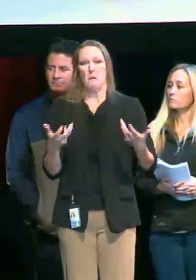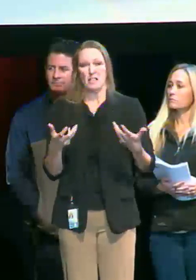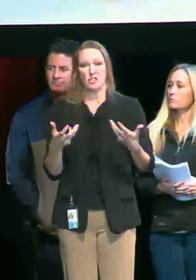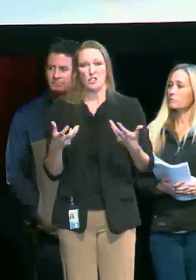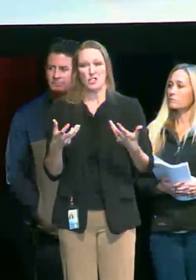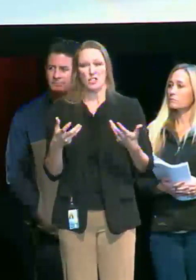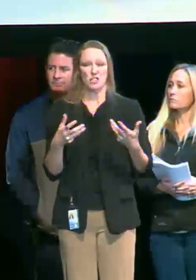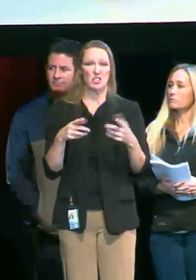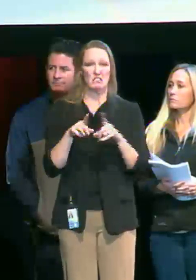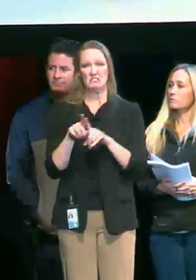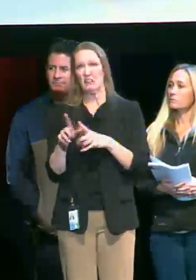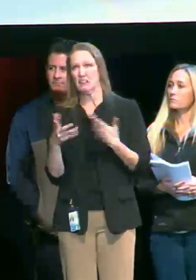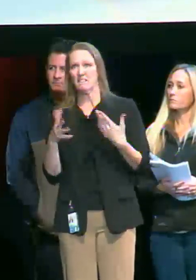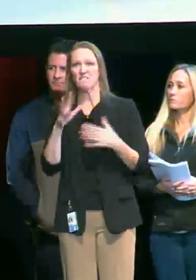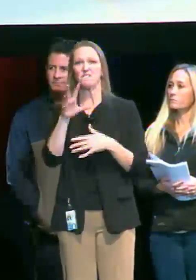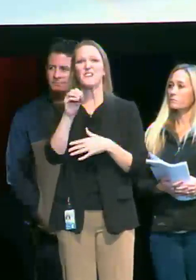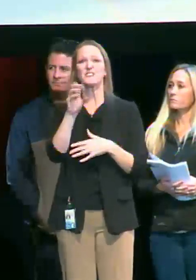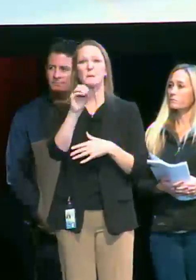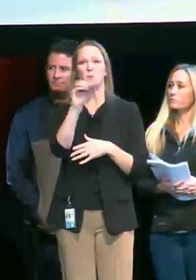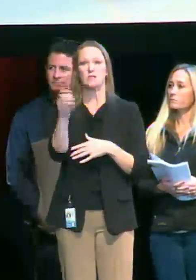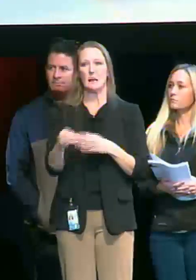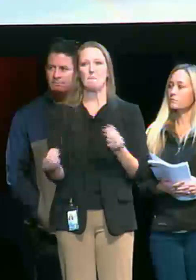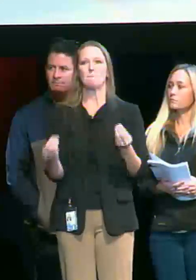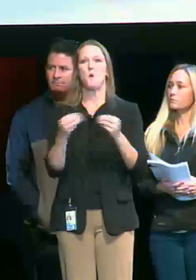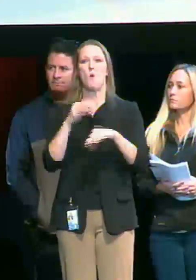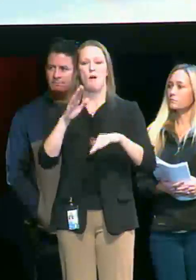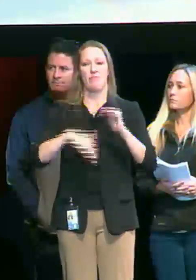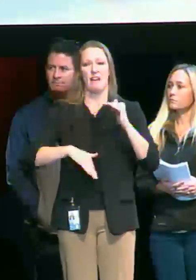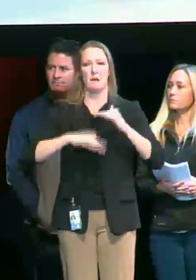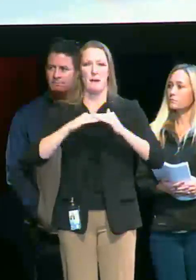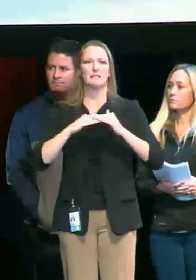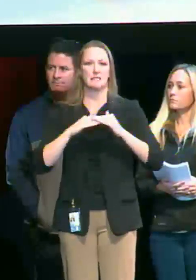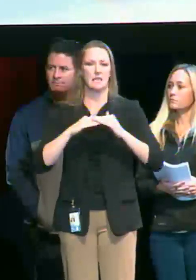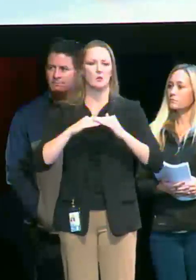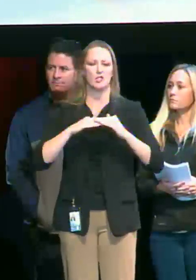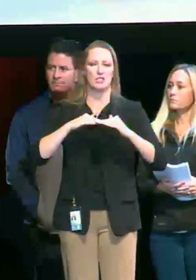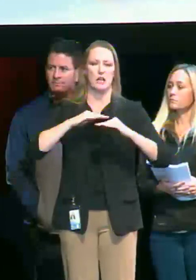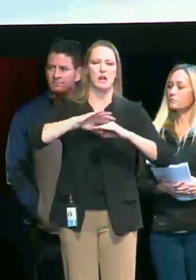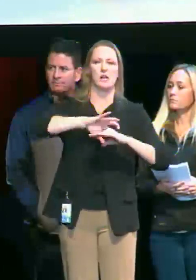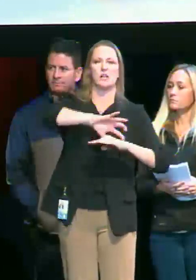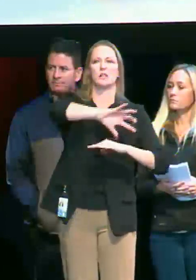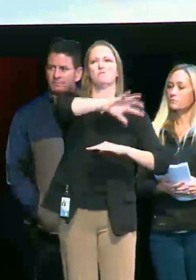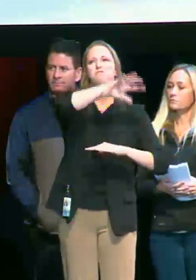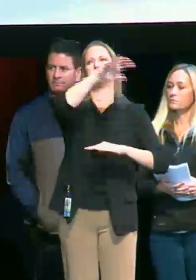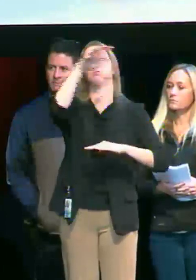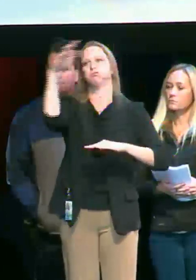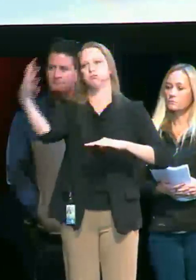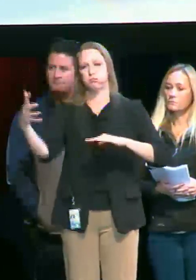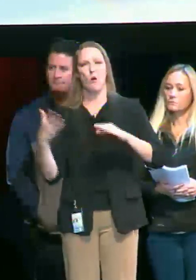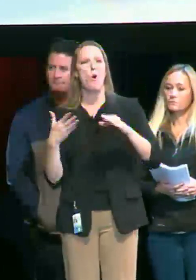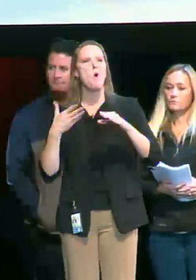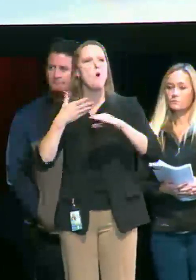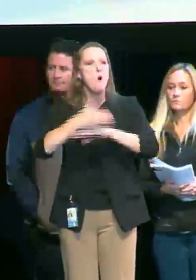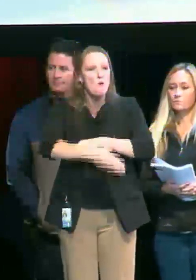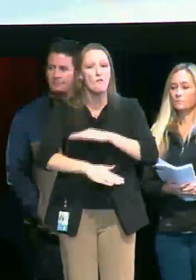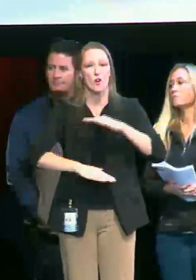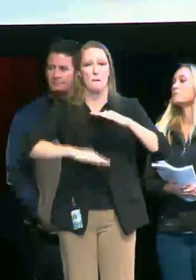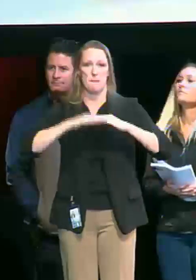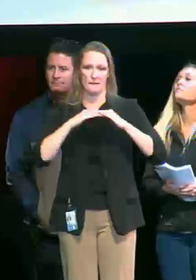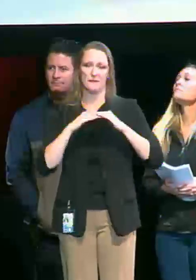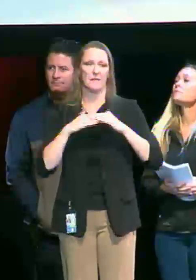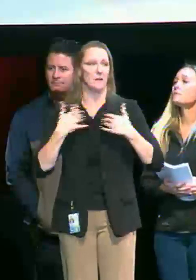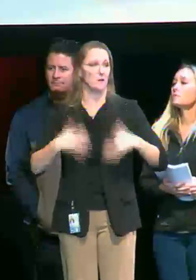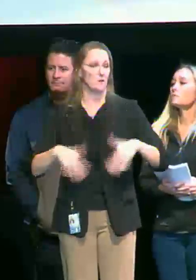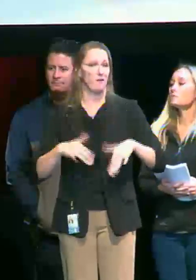more material that basin held. Enormous mound of debris in excess of the capacity of the basin, which is a good thing.